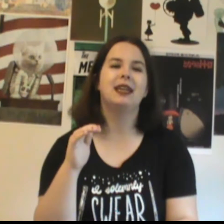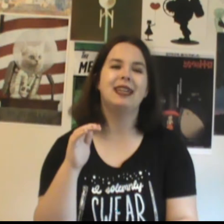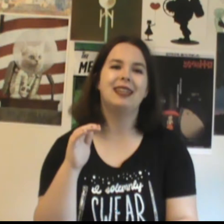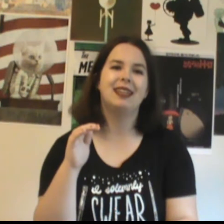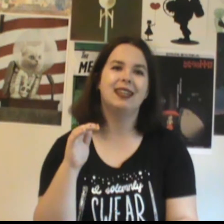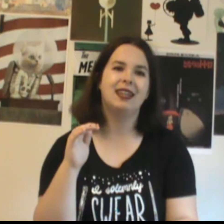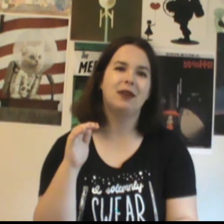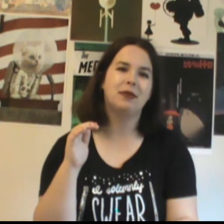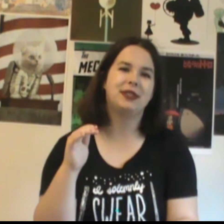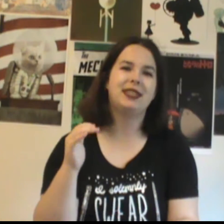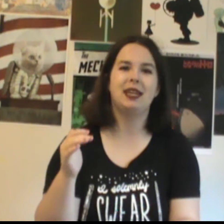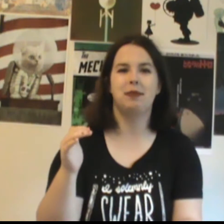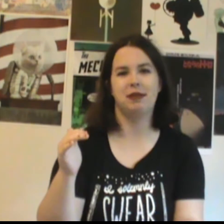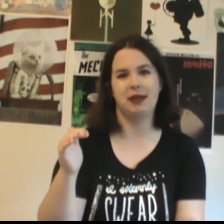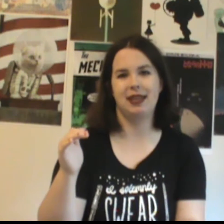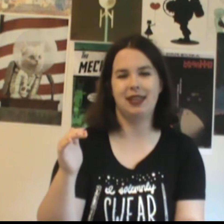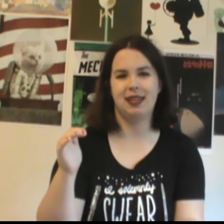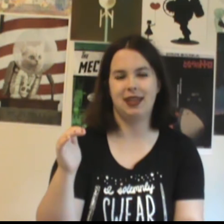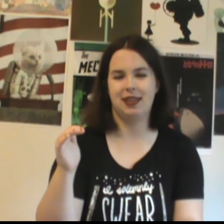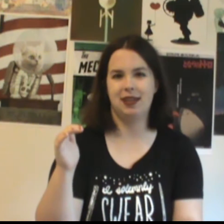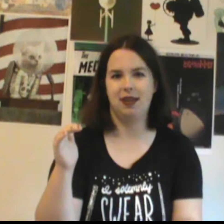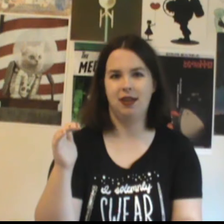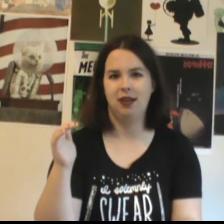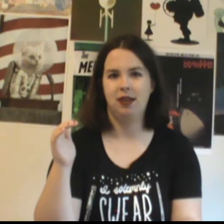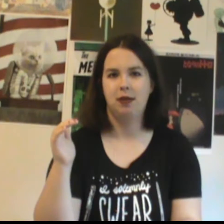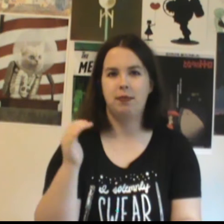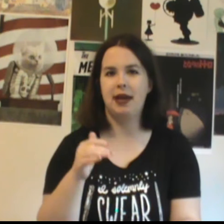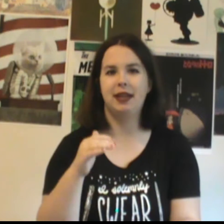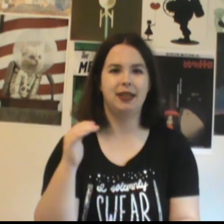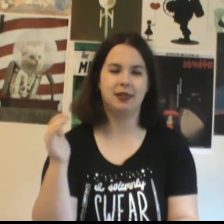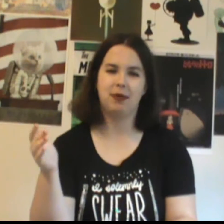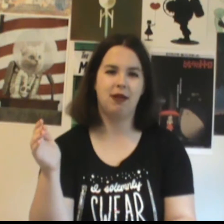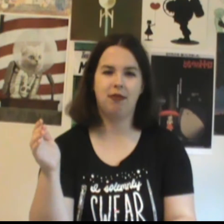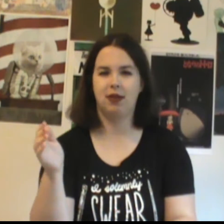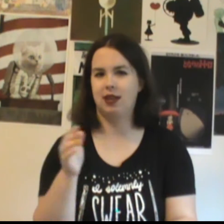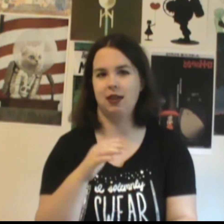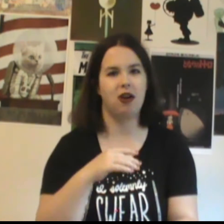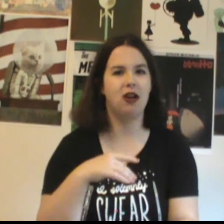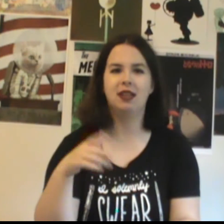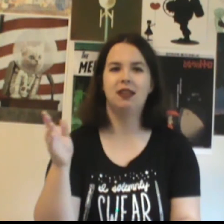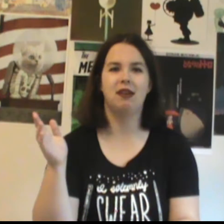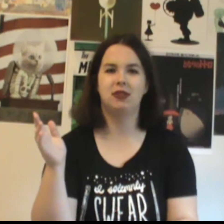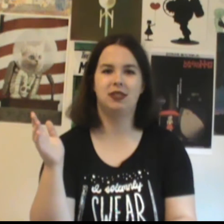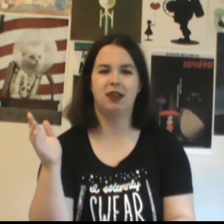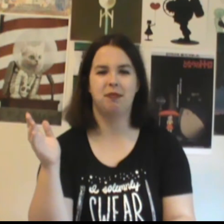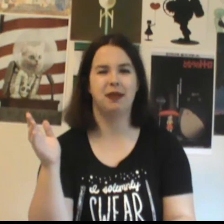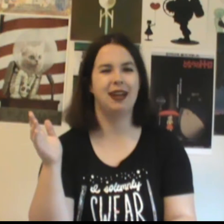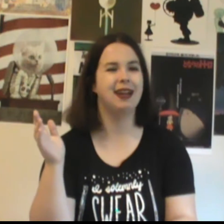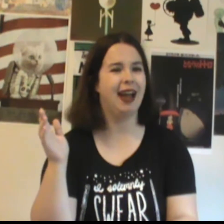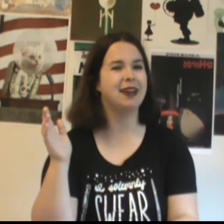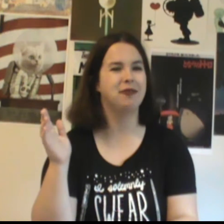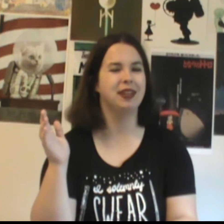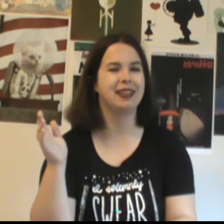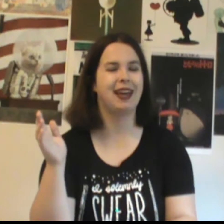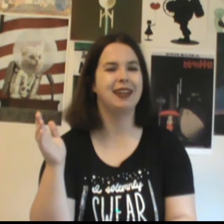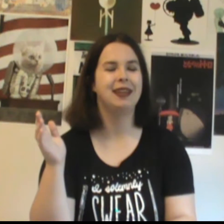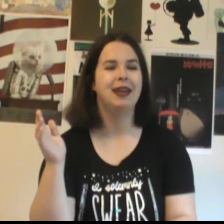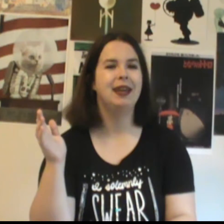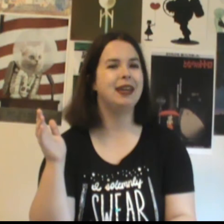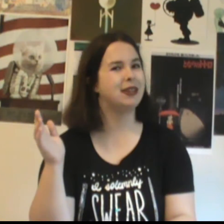probably it was set up at the beginning that like the Ben and his wife were like all in love and stuff, but I had a feeling that in the